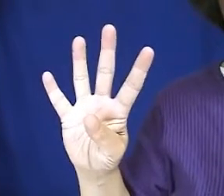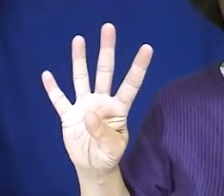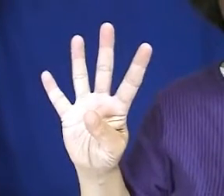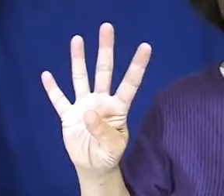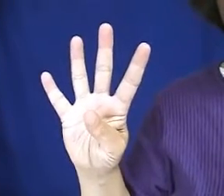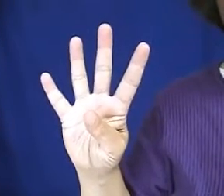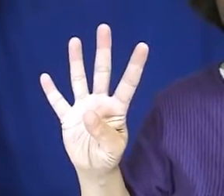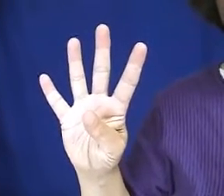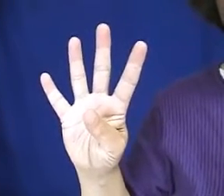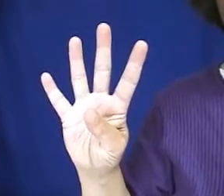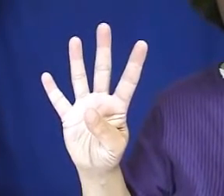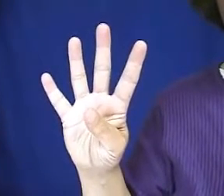4.